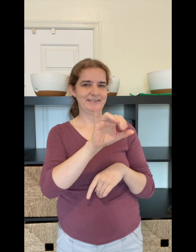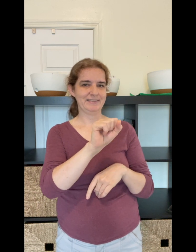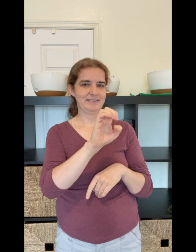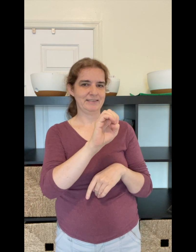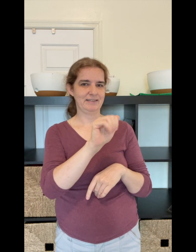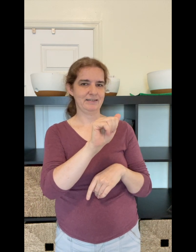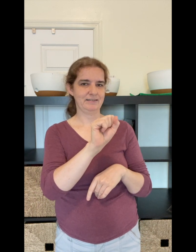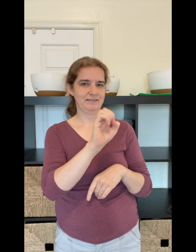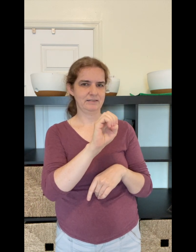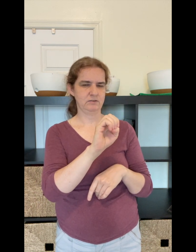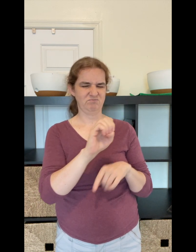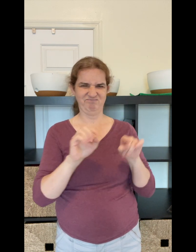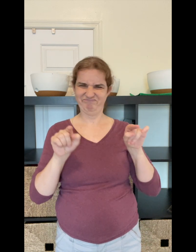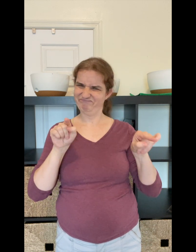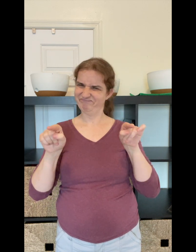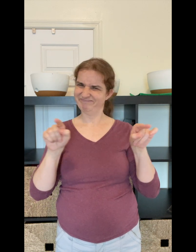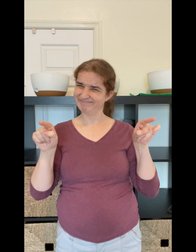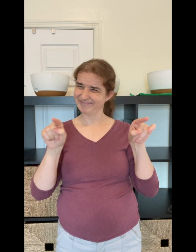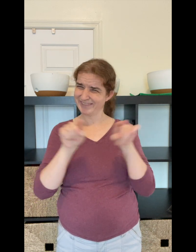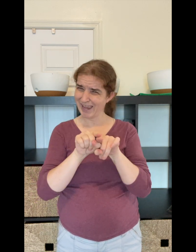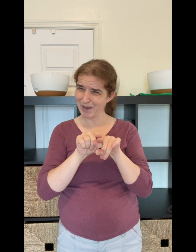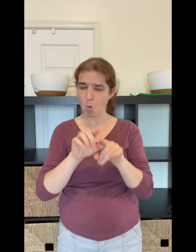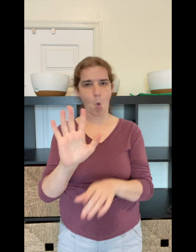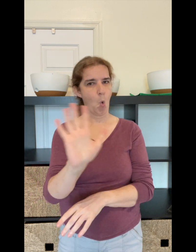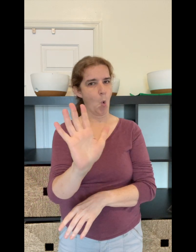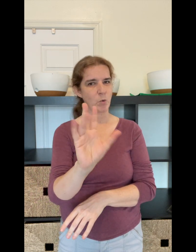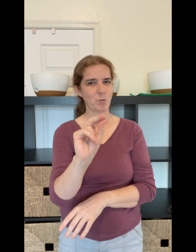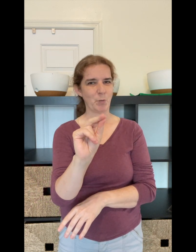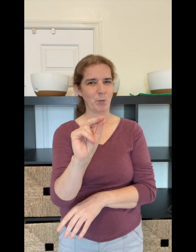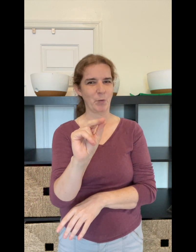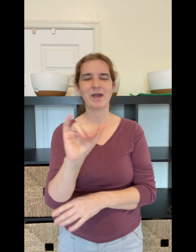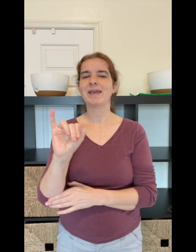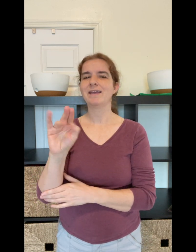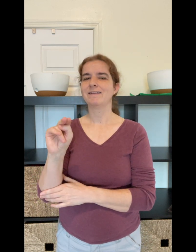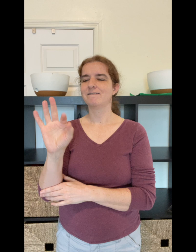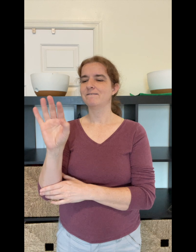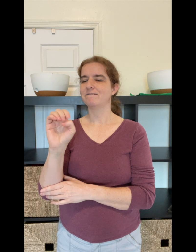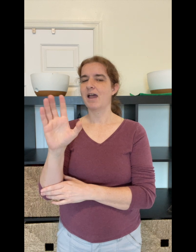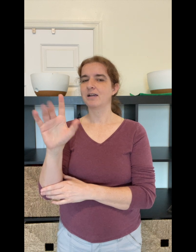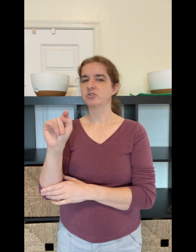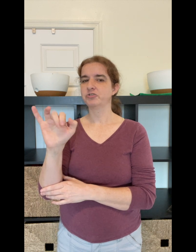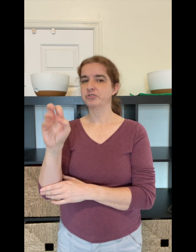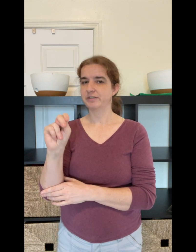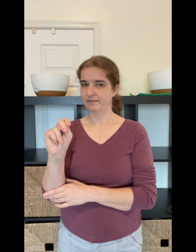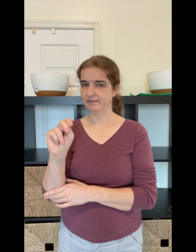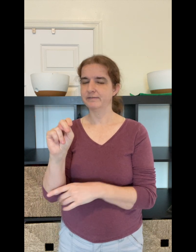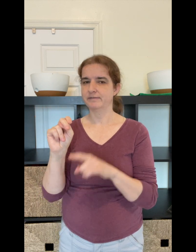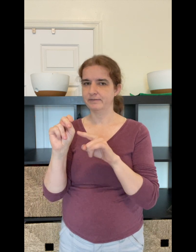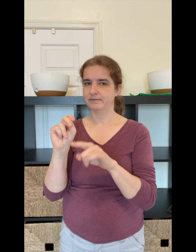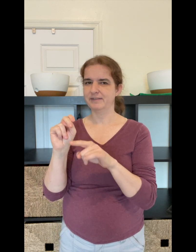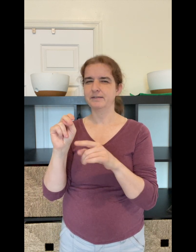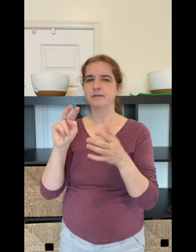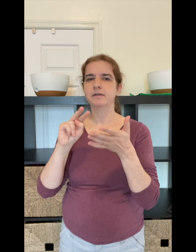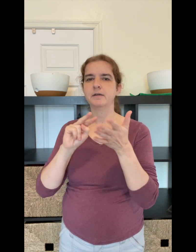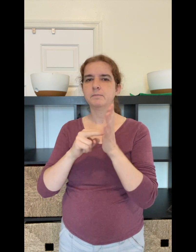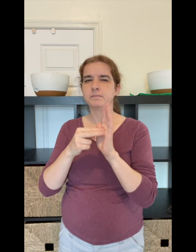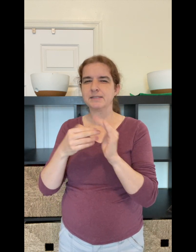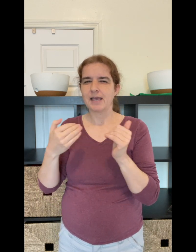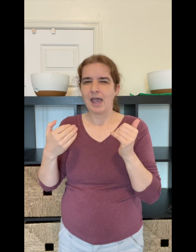word disease. Those are two different words. Are they the same? No. Infection,